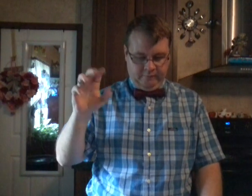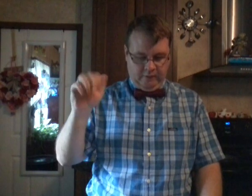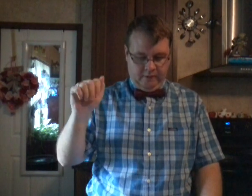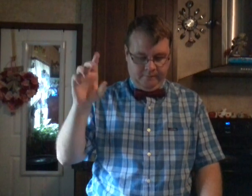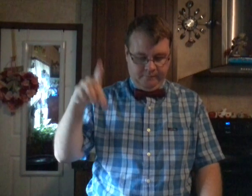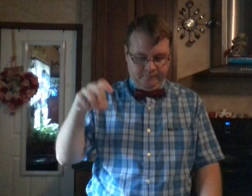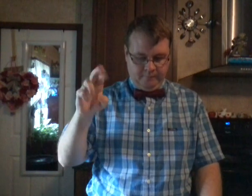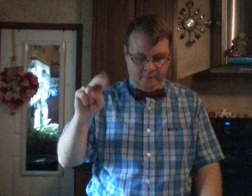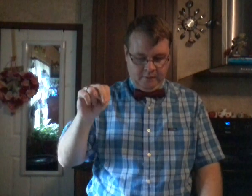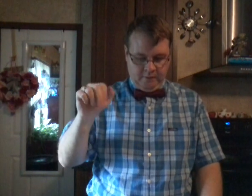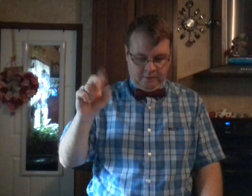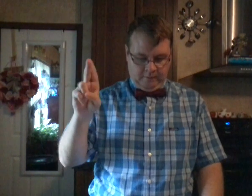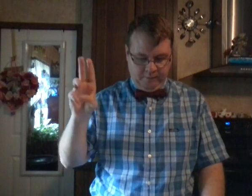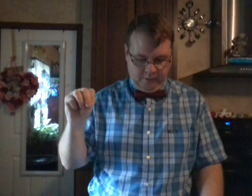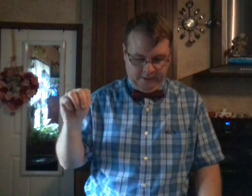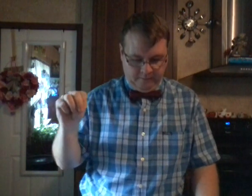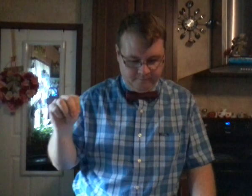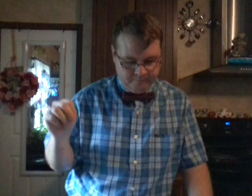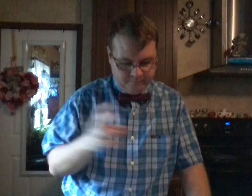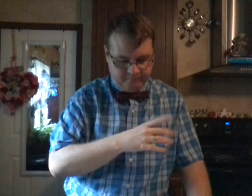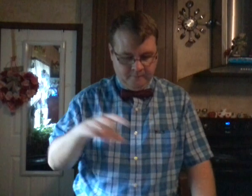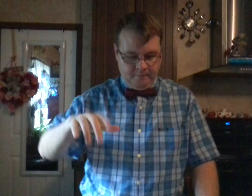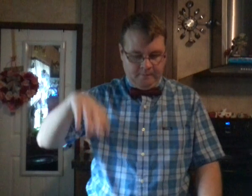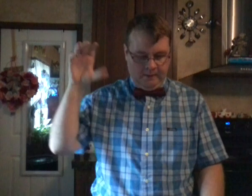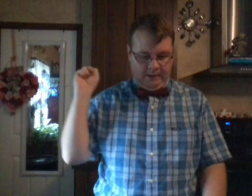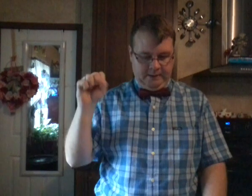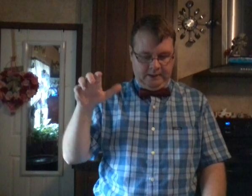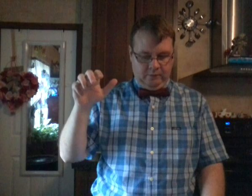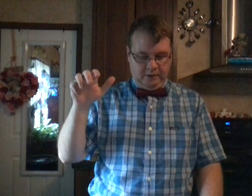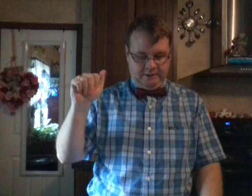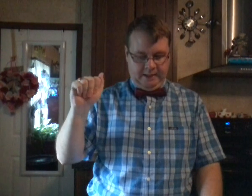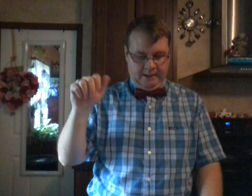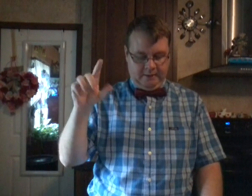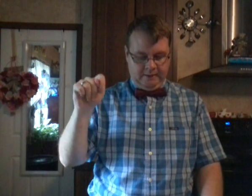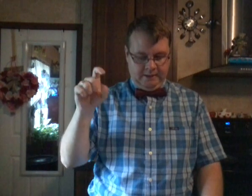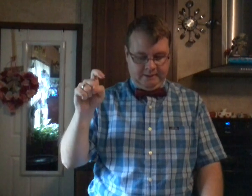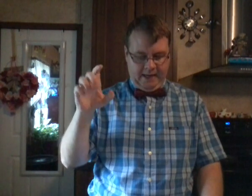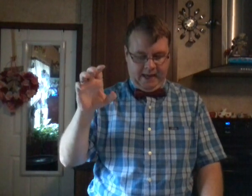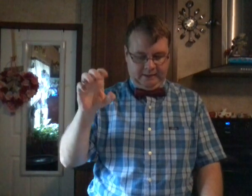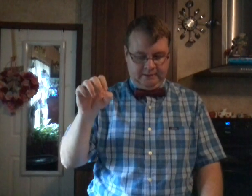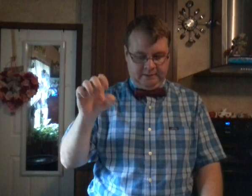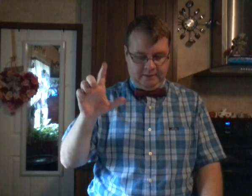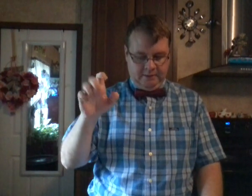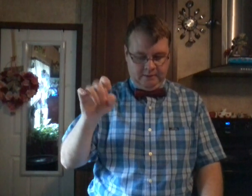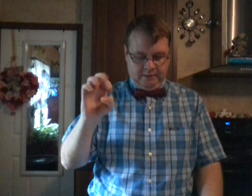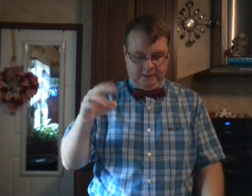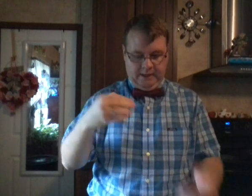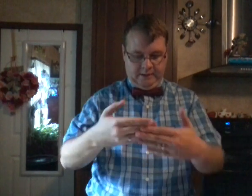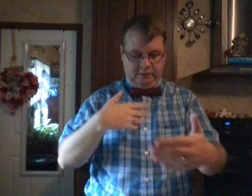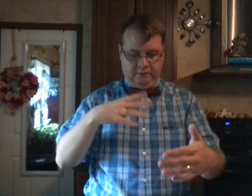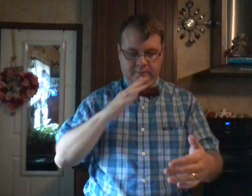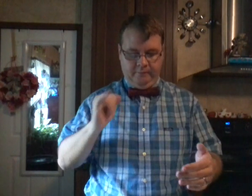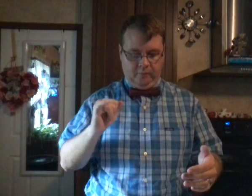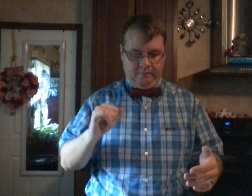from Capernaum, and he was a tax collector before